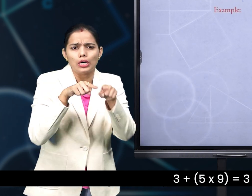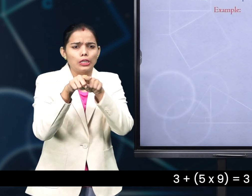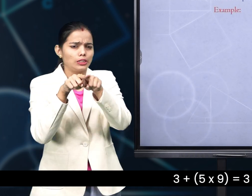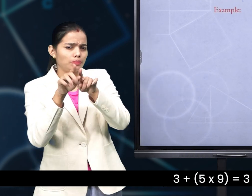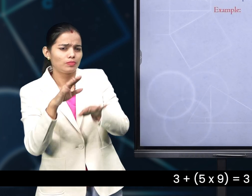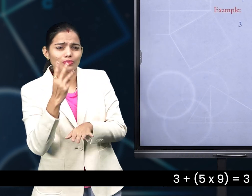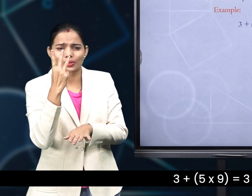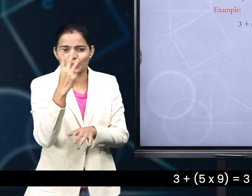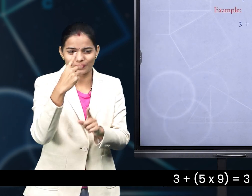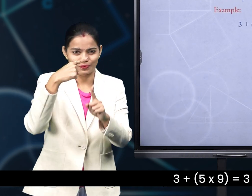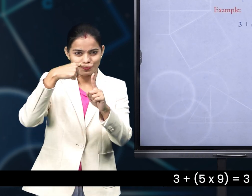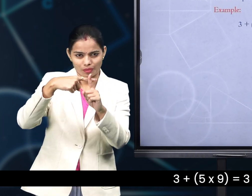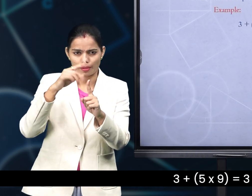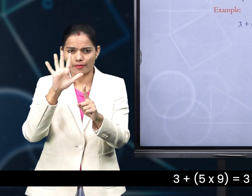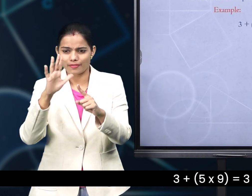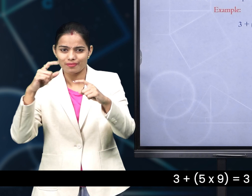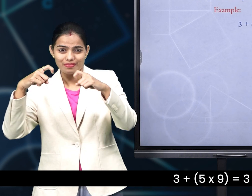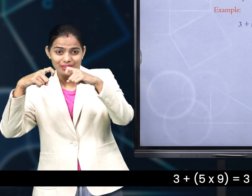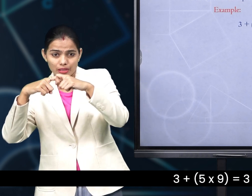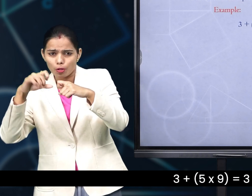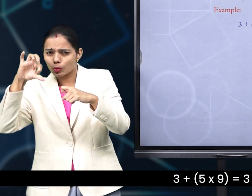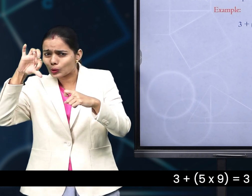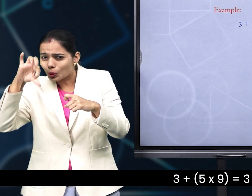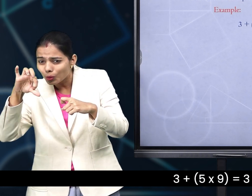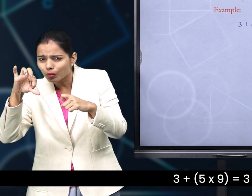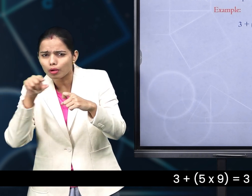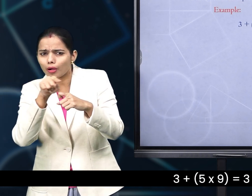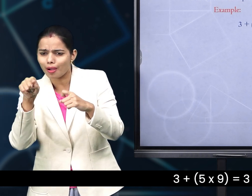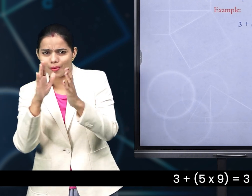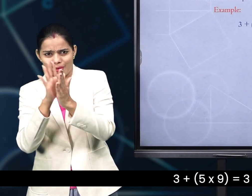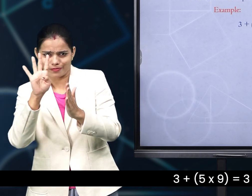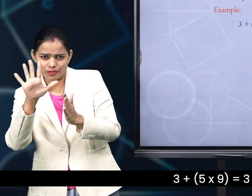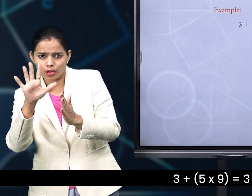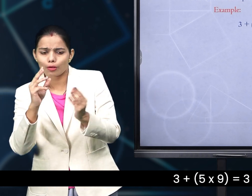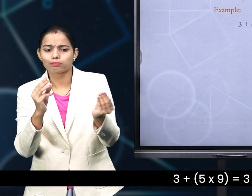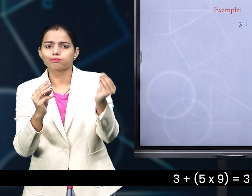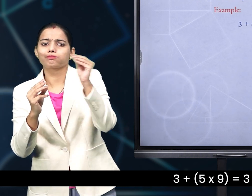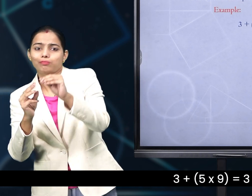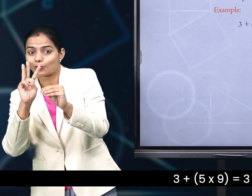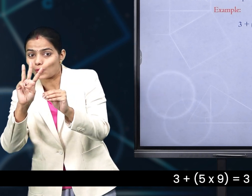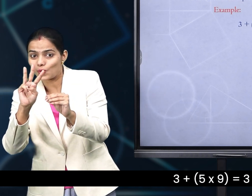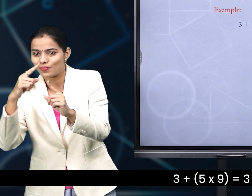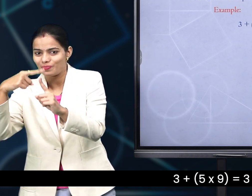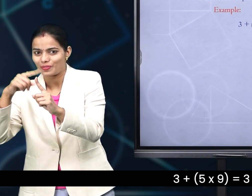3 plus 5 into 9 is equal to 3 plus 45 is equal to 48,